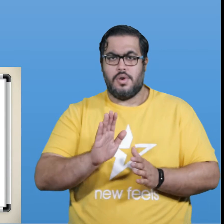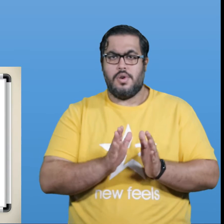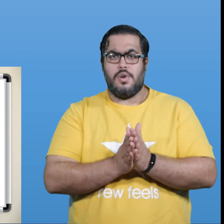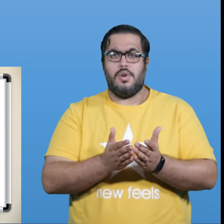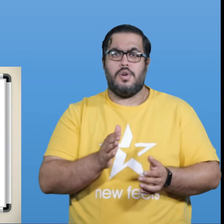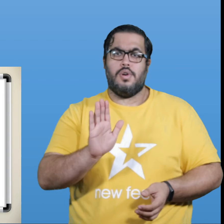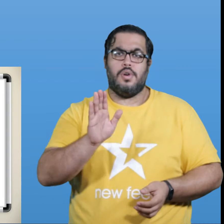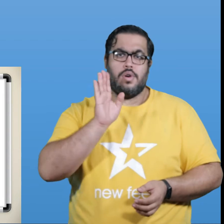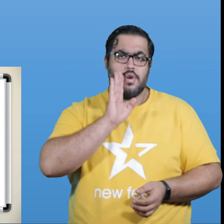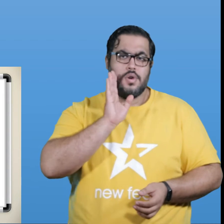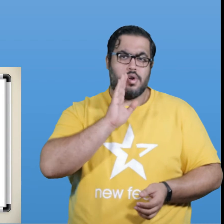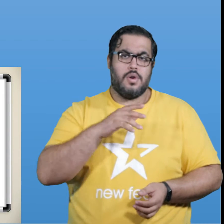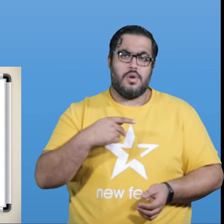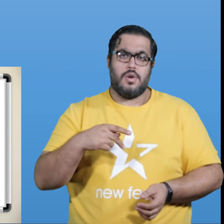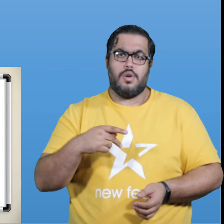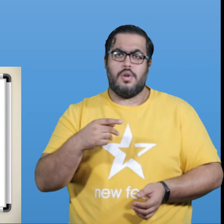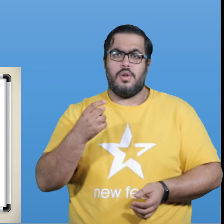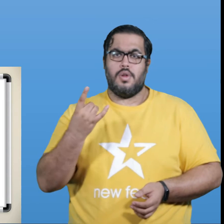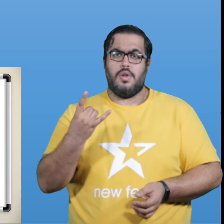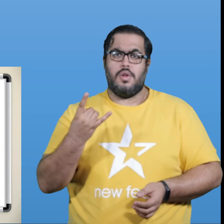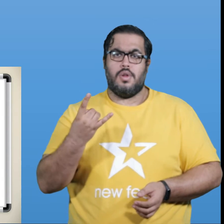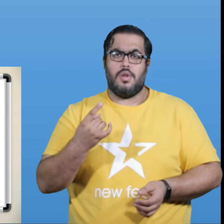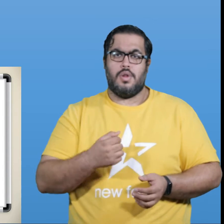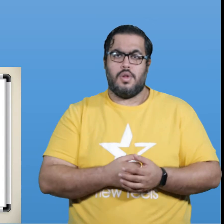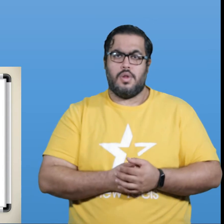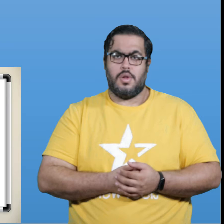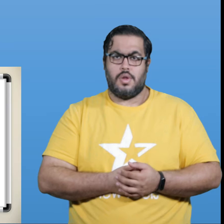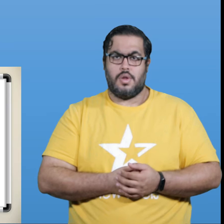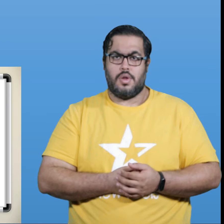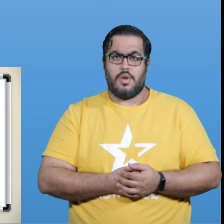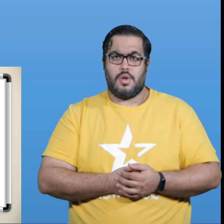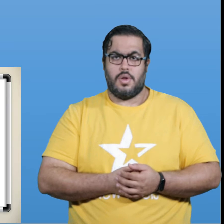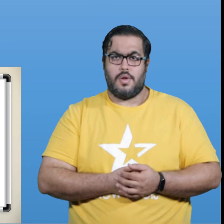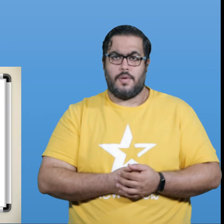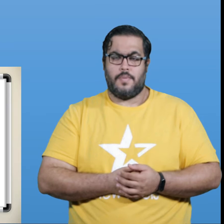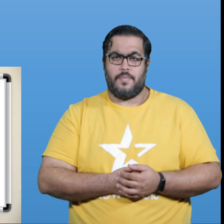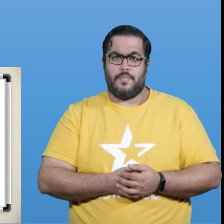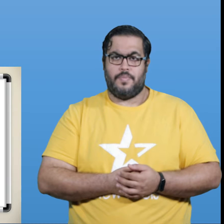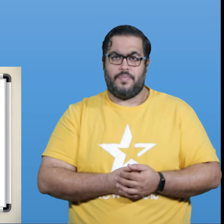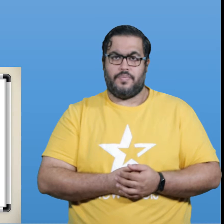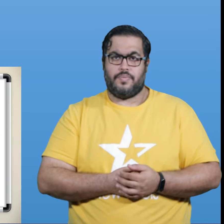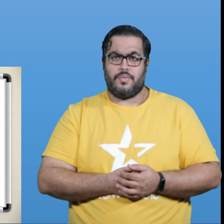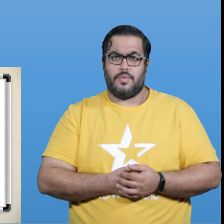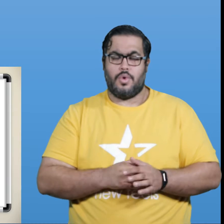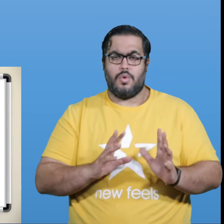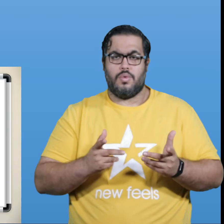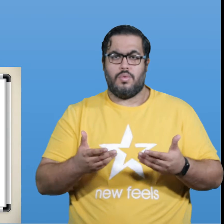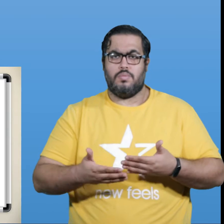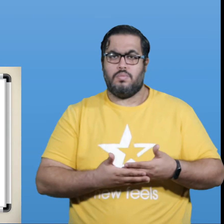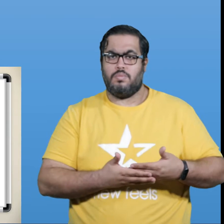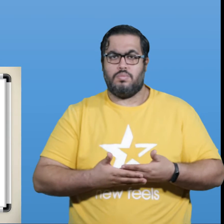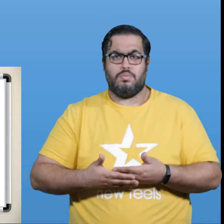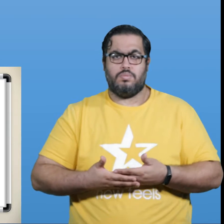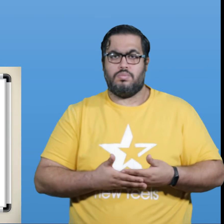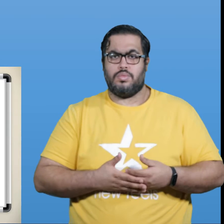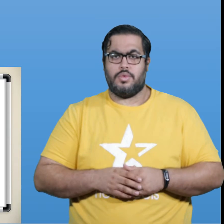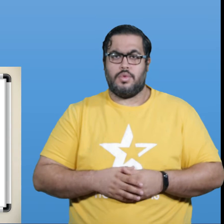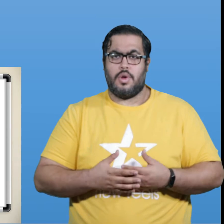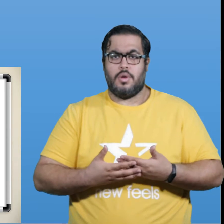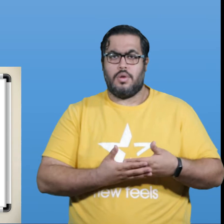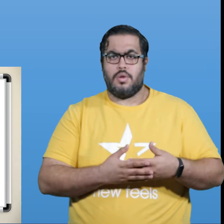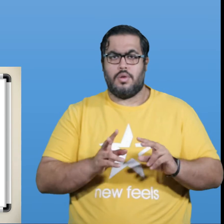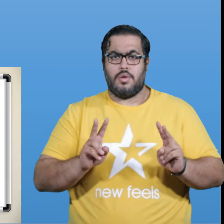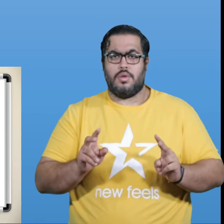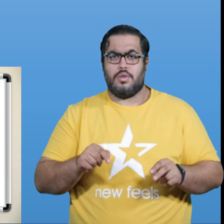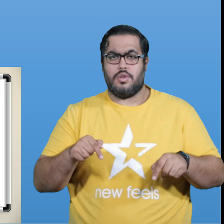workbook, page number 10. We want to read the passage about the baby shower. So, what is the baby shower? The baby shower is a